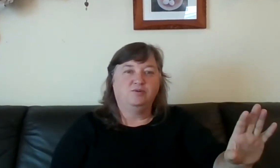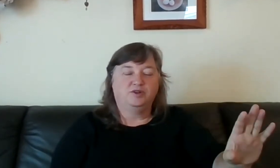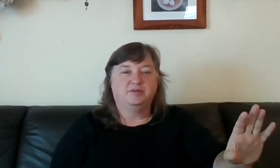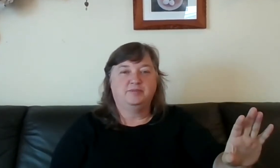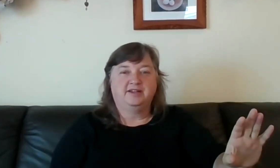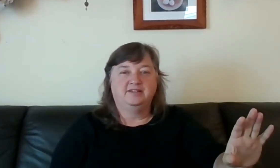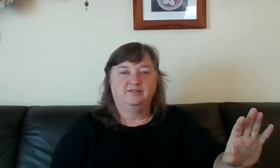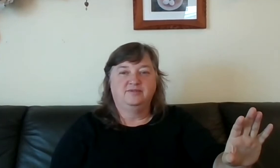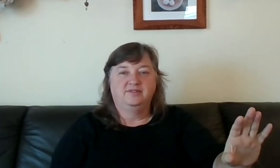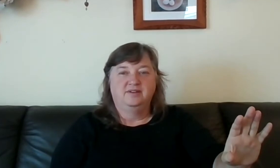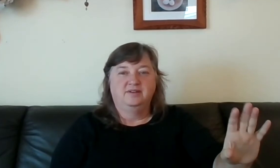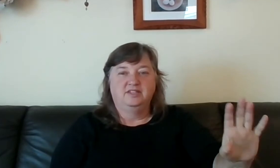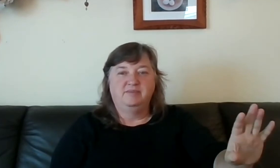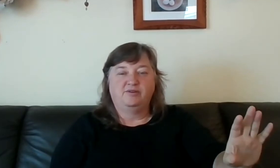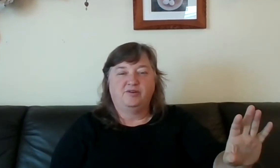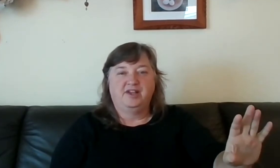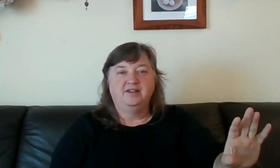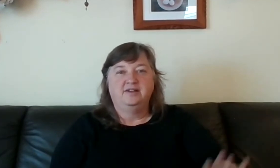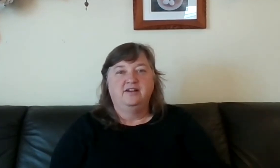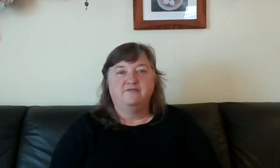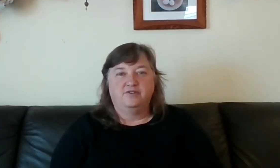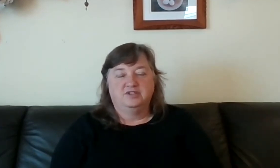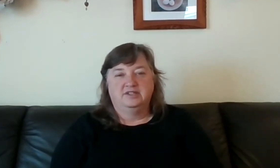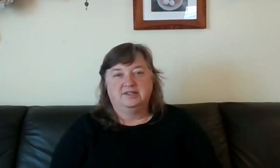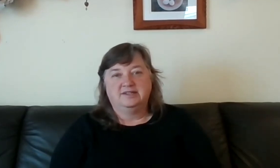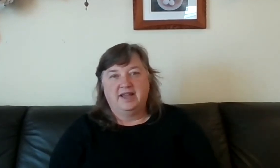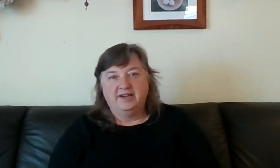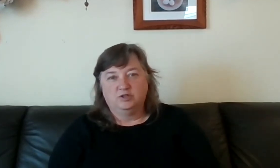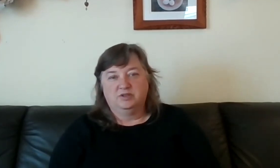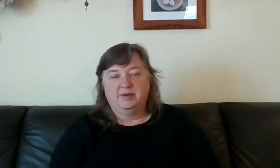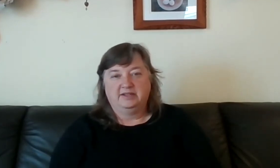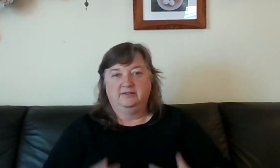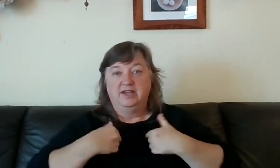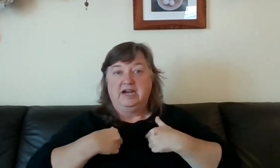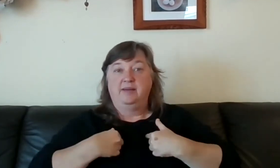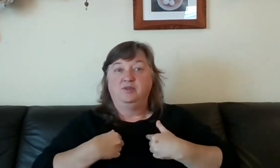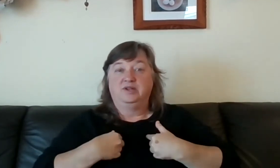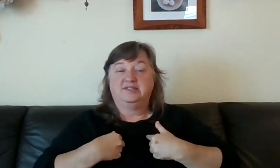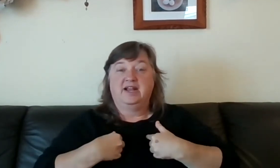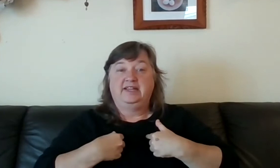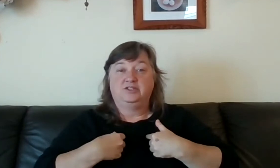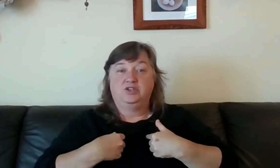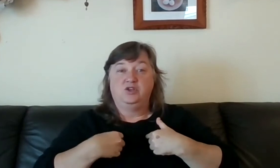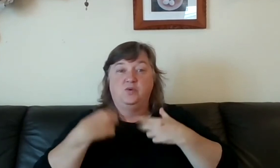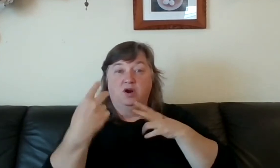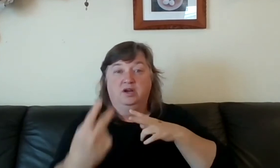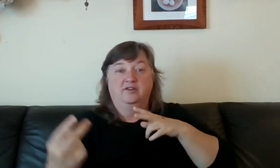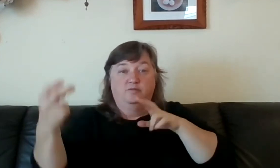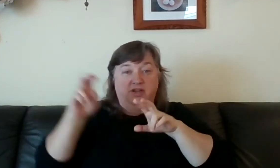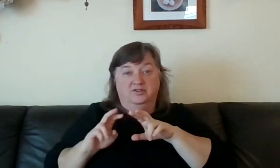world perspective is mirroring versus a signer's perspective. I'm the one signing, so you are kind of putting